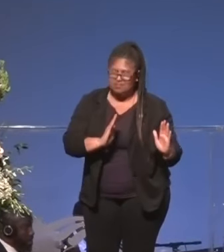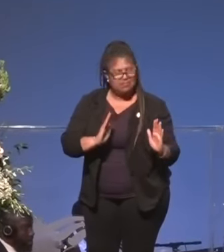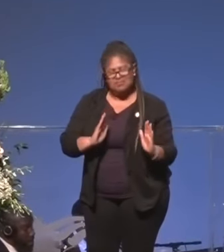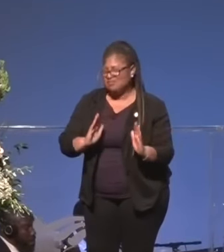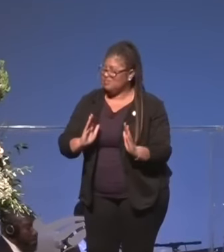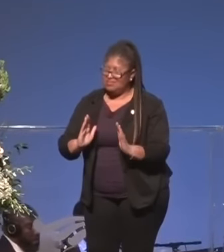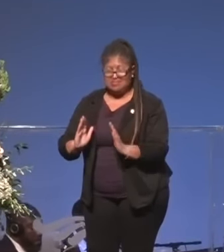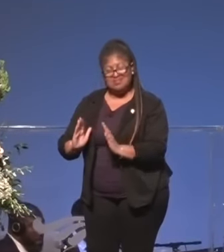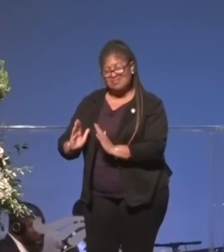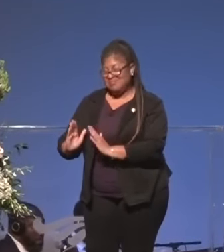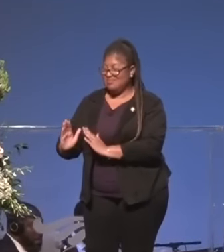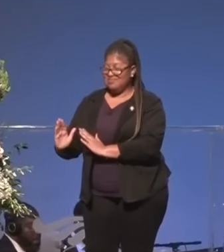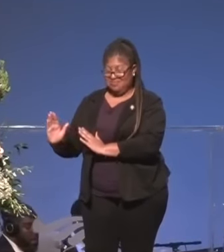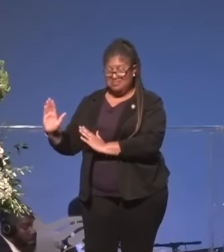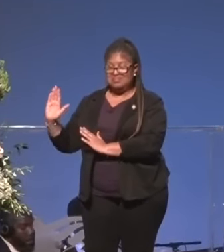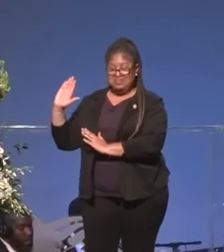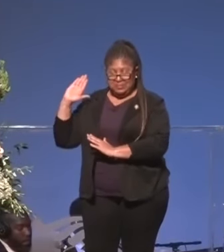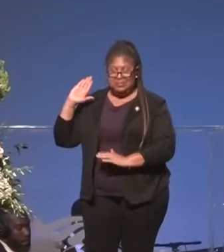prepared.